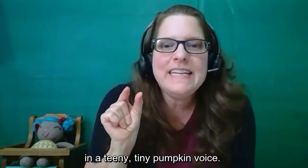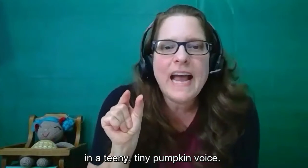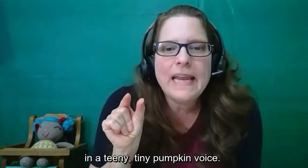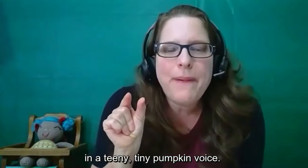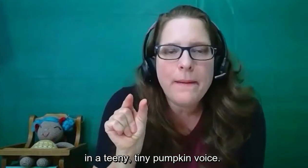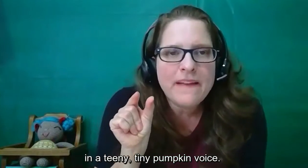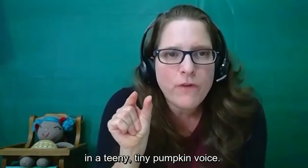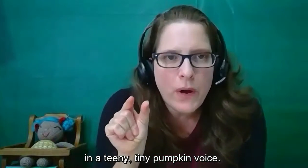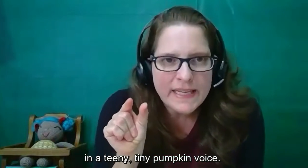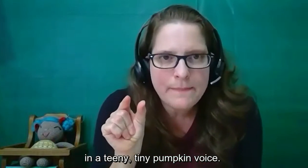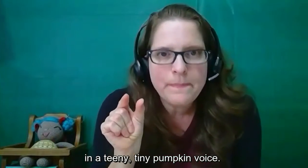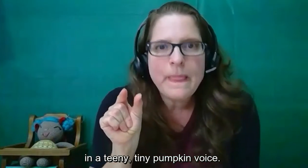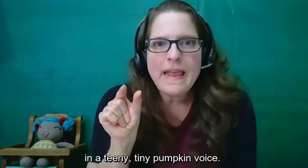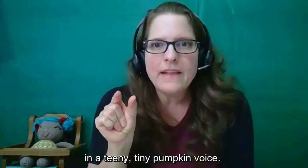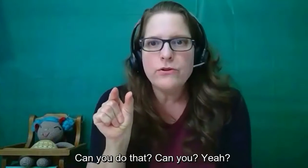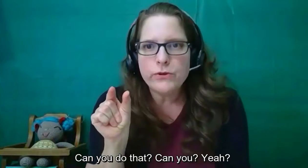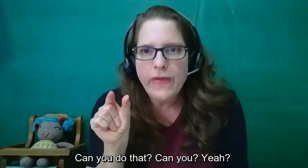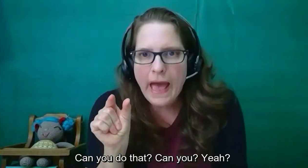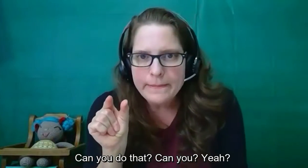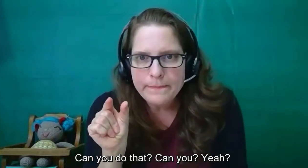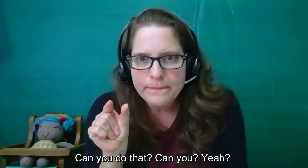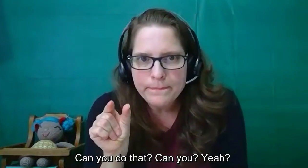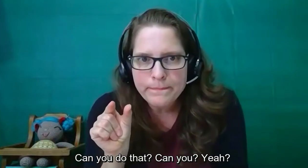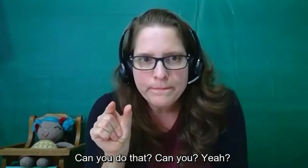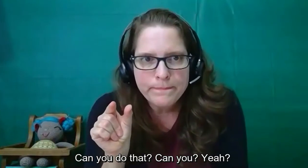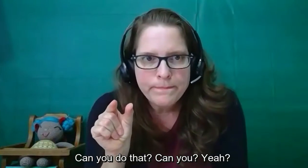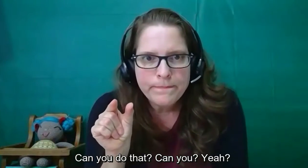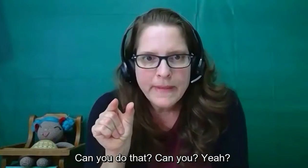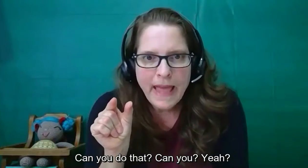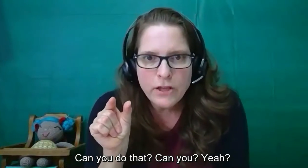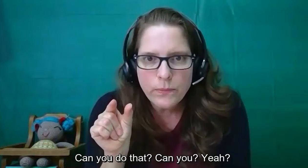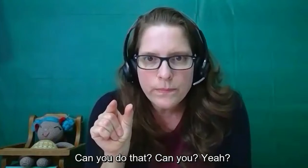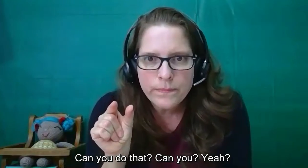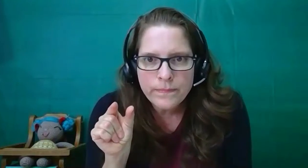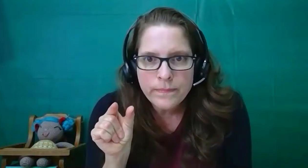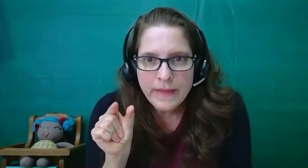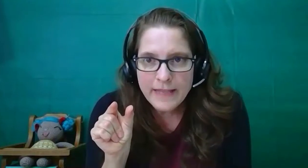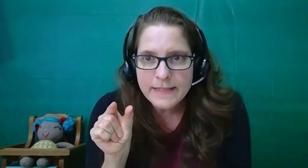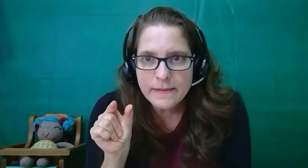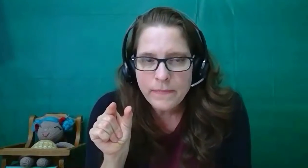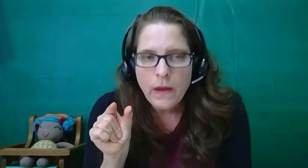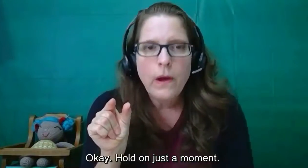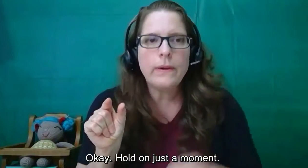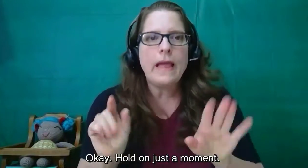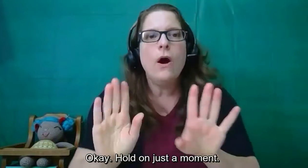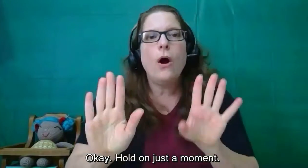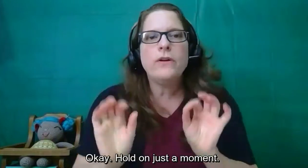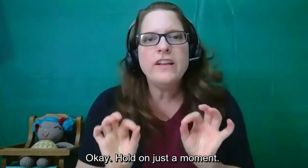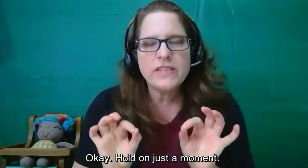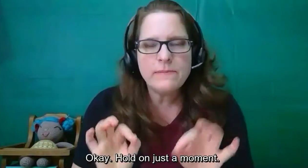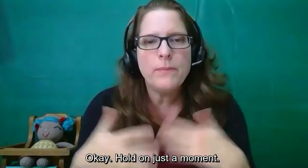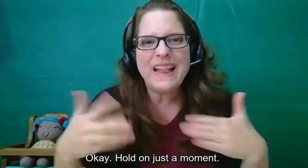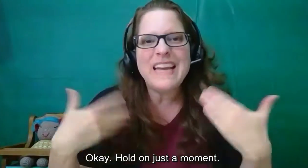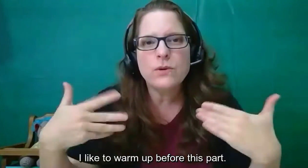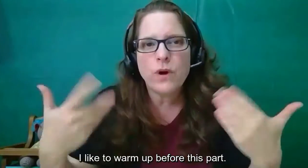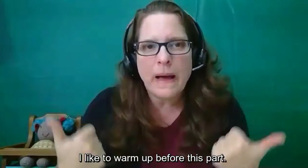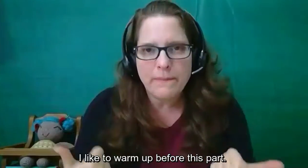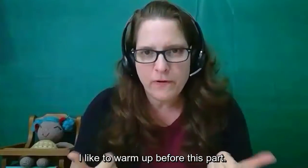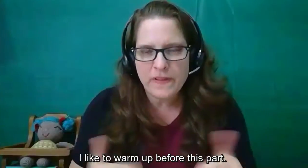tiny pumpkin voice. Can you do that? Can you? Okay, hold on just a moment. I like to warm up before this